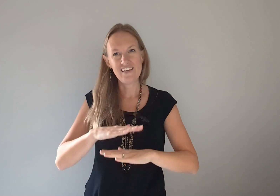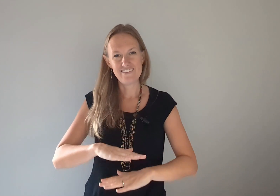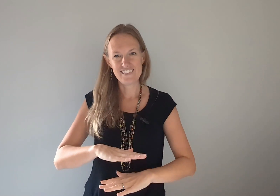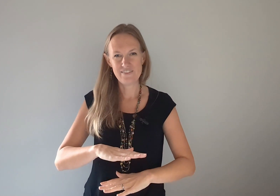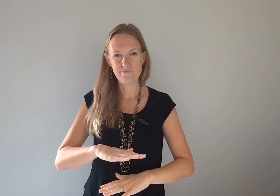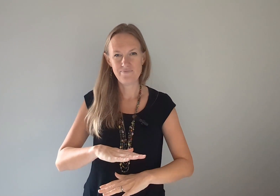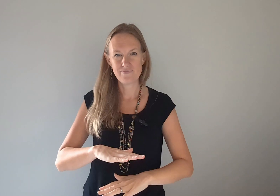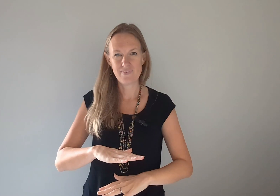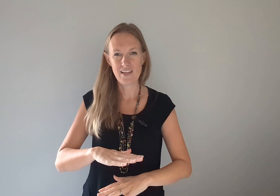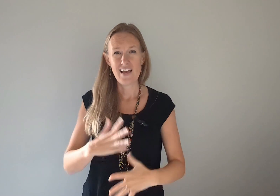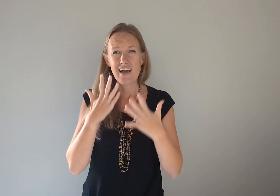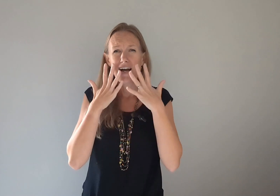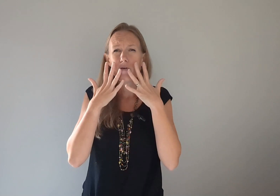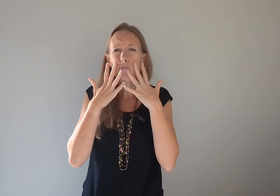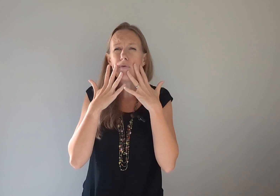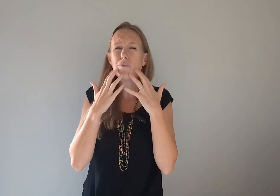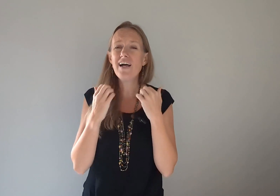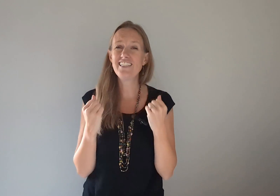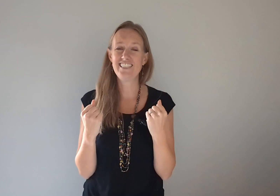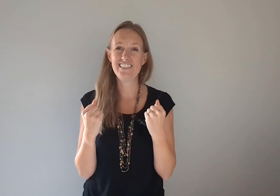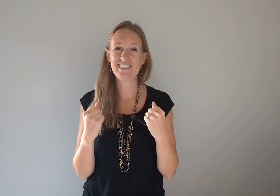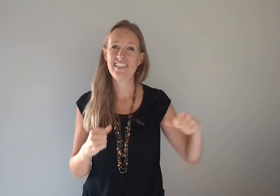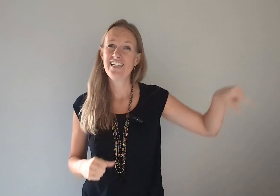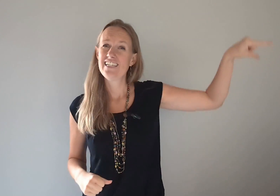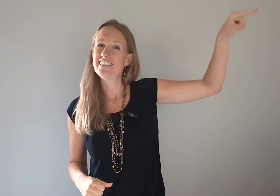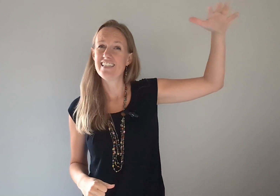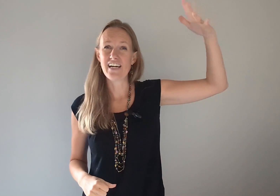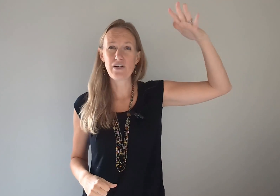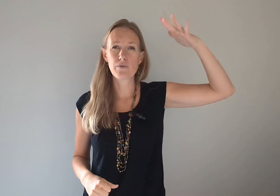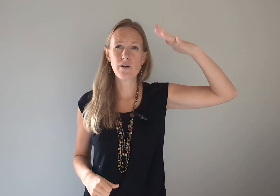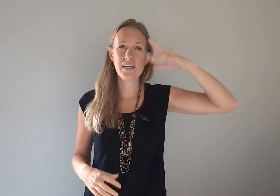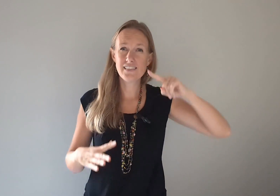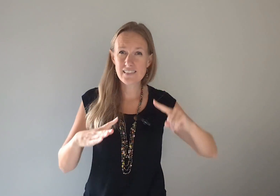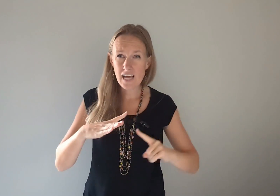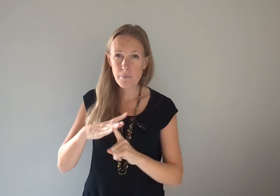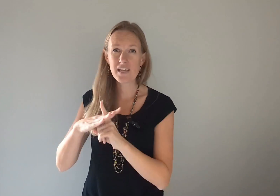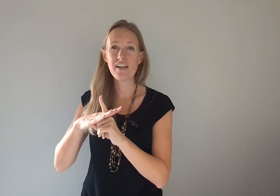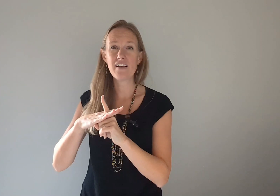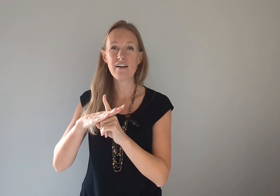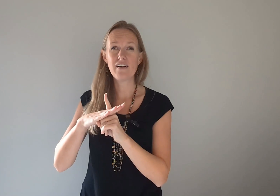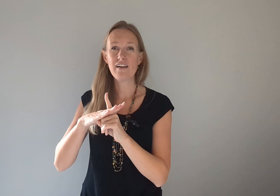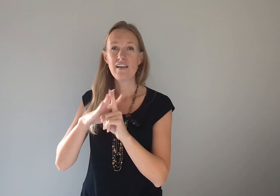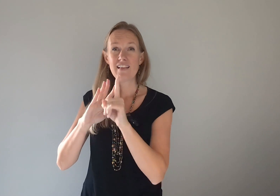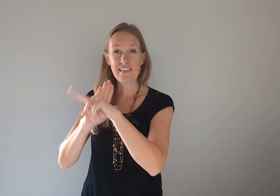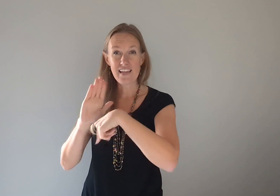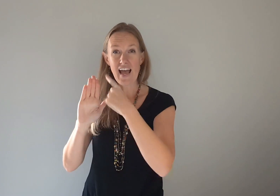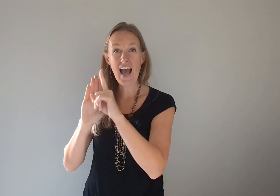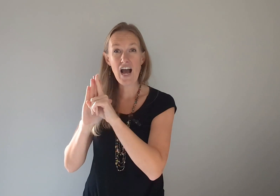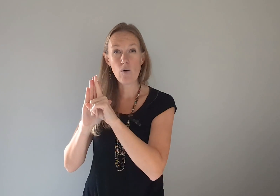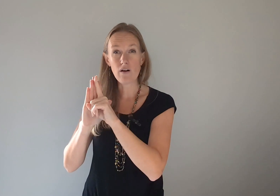relieved. How precious did that grace appear the